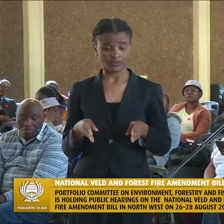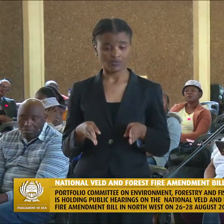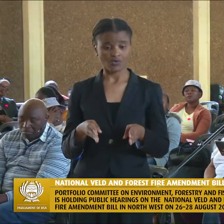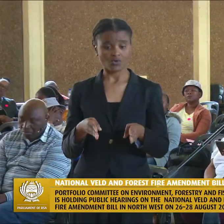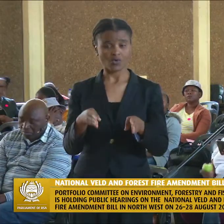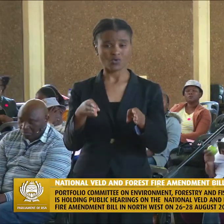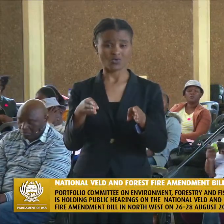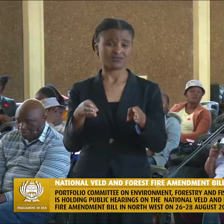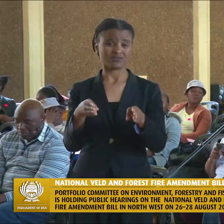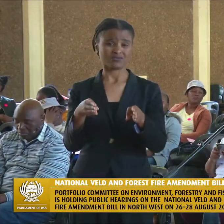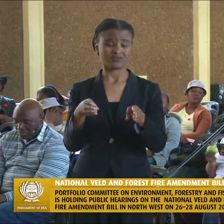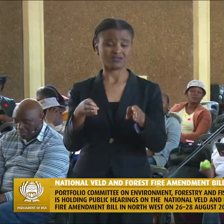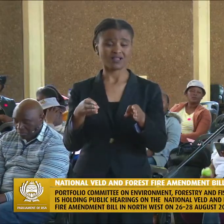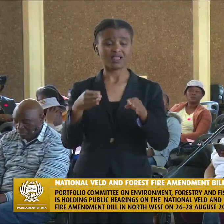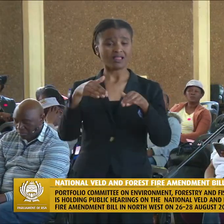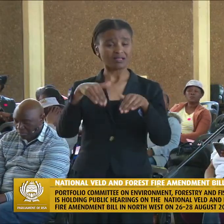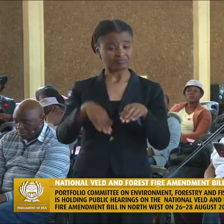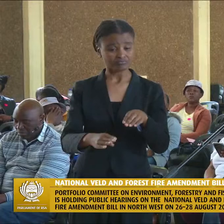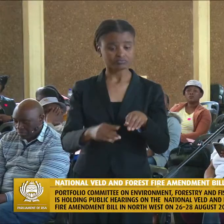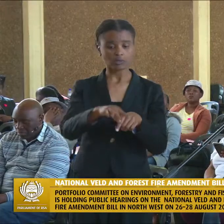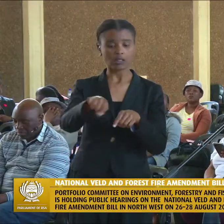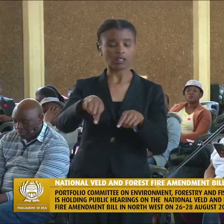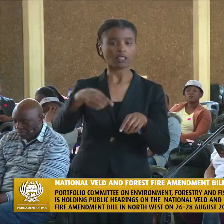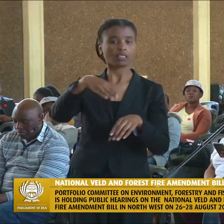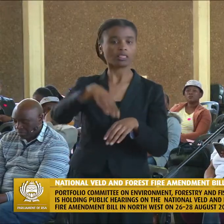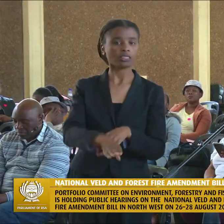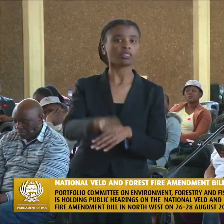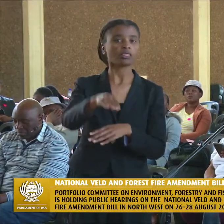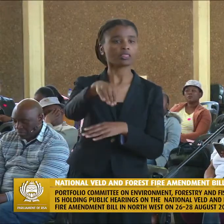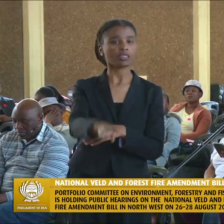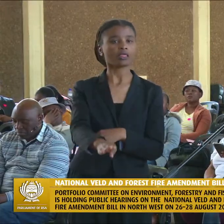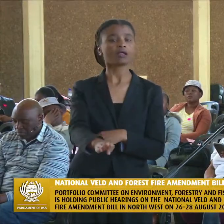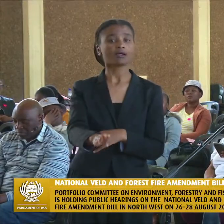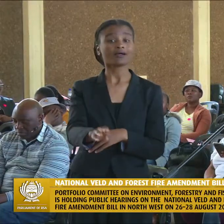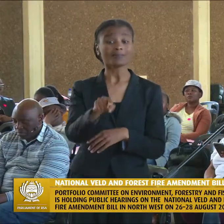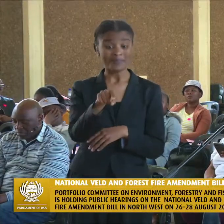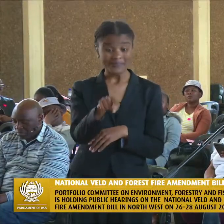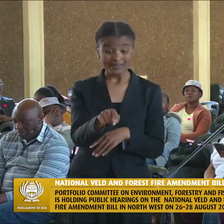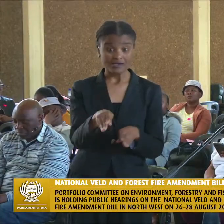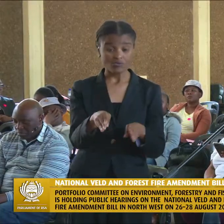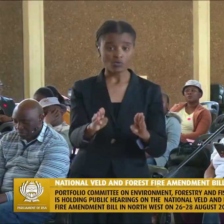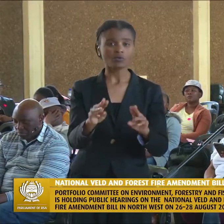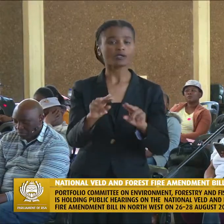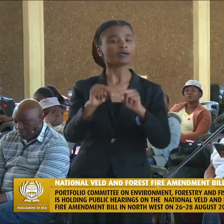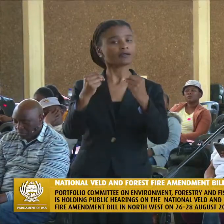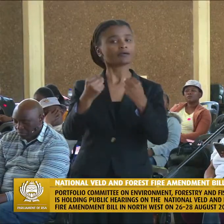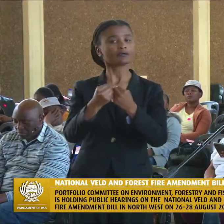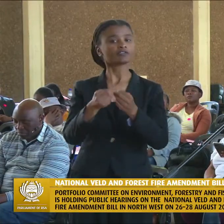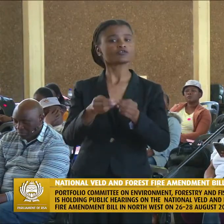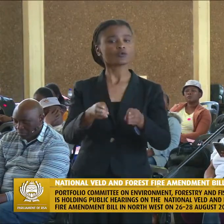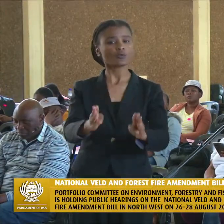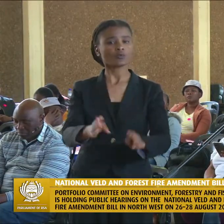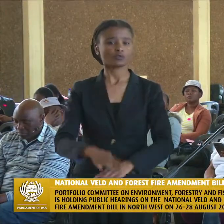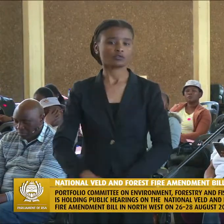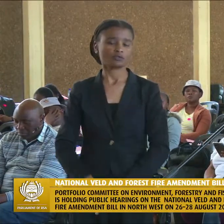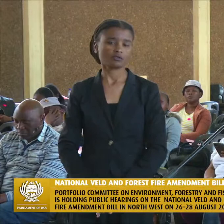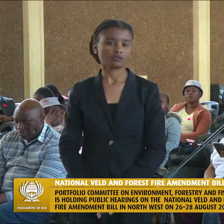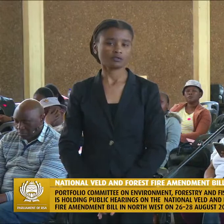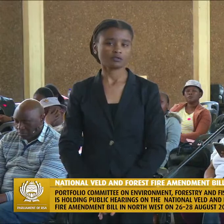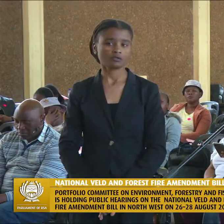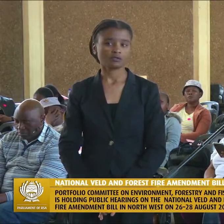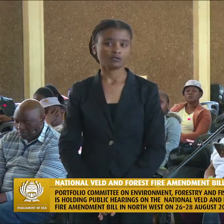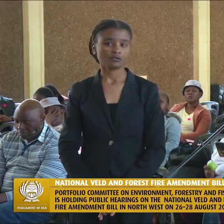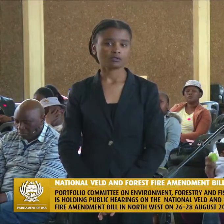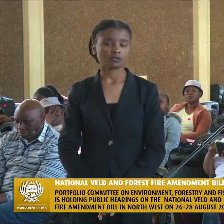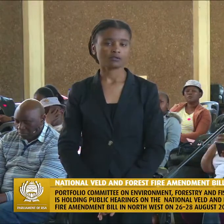it got a lot of potholes but national roads but it's a national road since they were